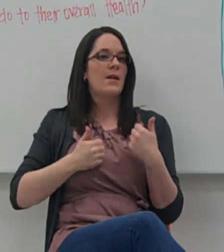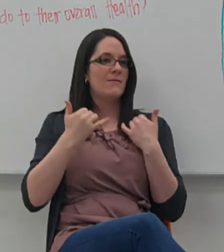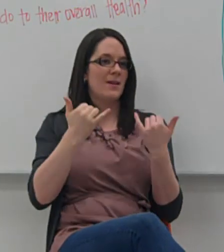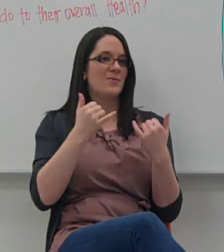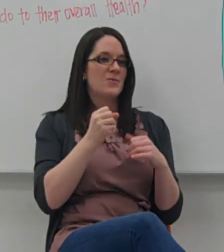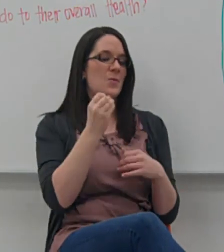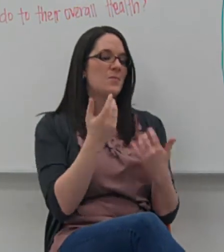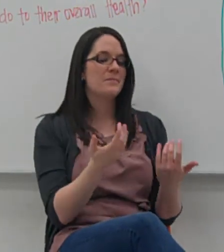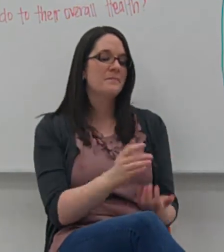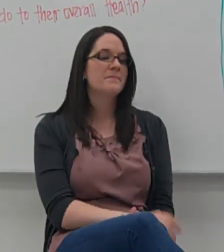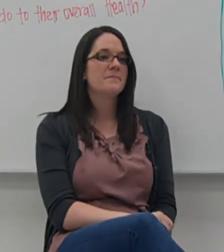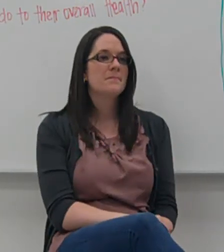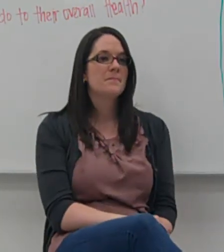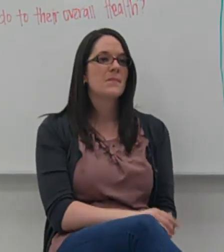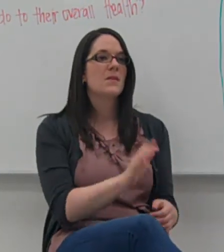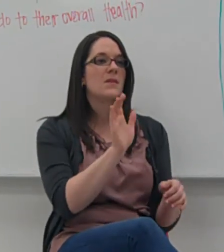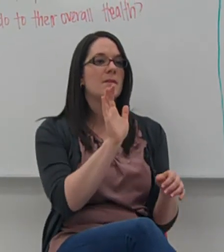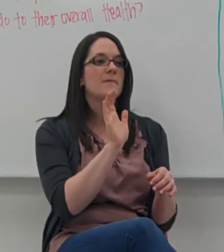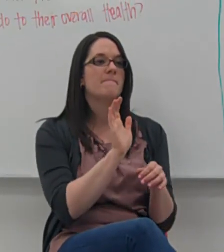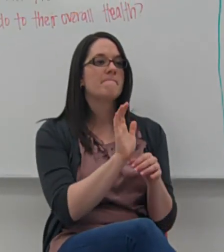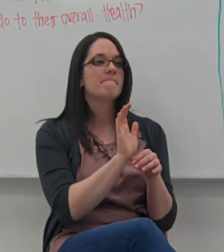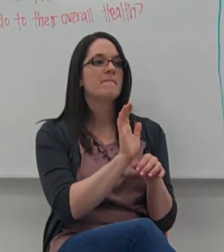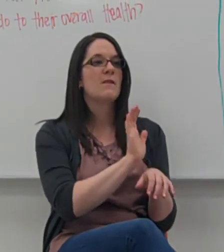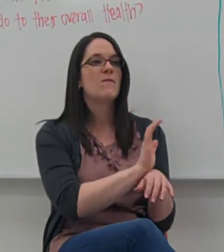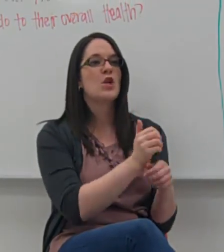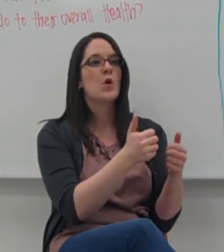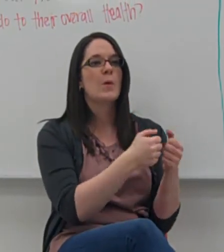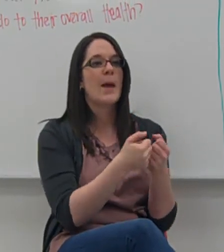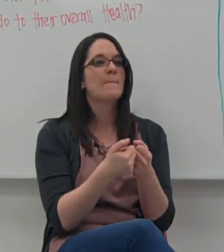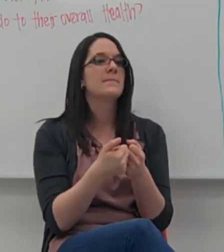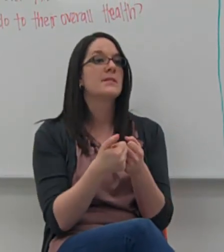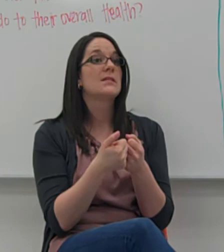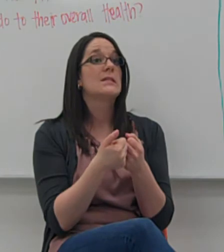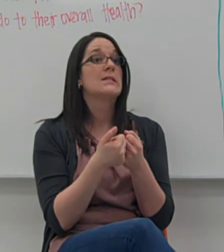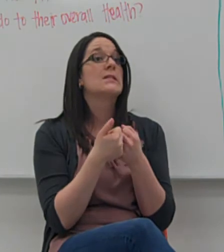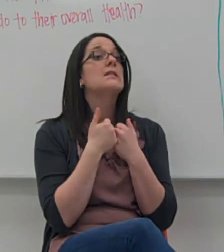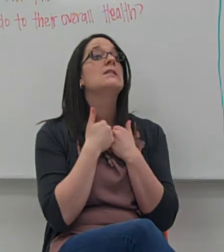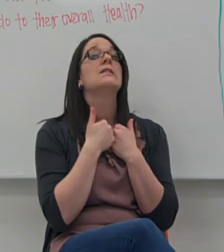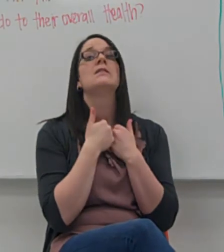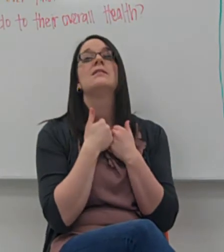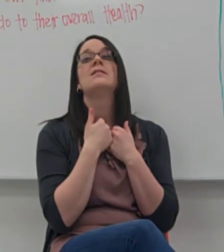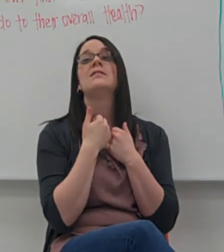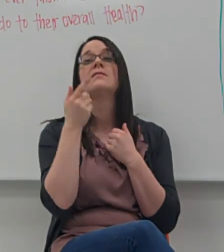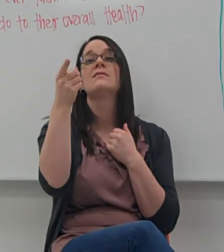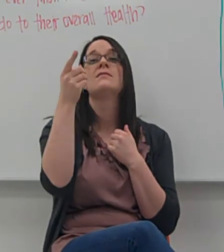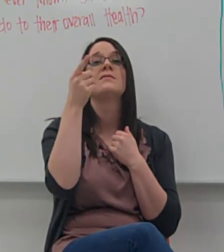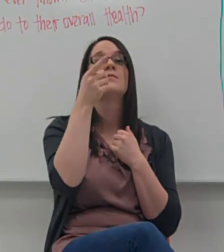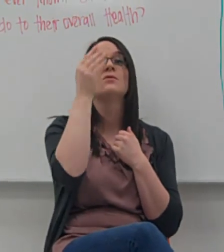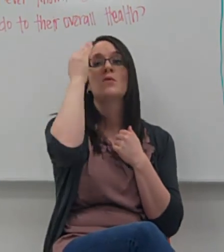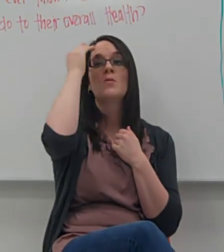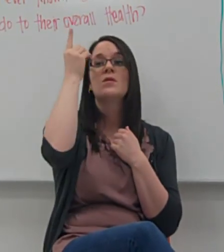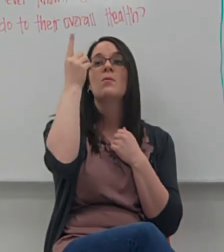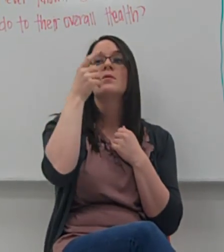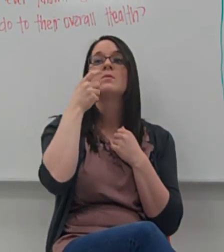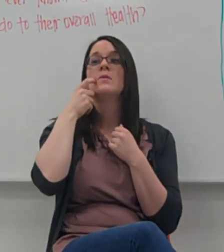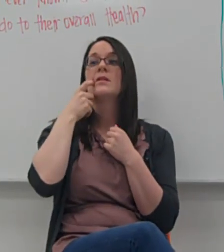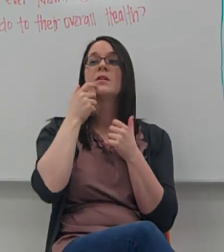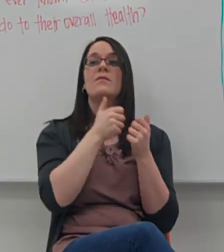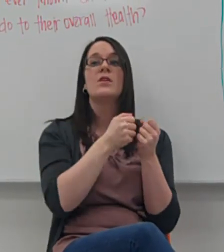thing. Okay, video games. Pedro, you know somebody who's addicted to video games? Okay, so